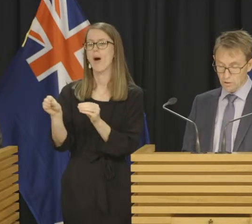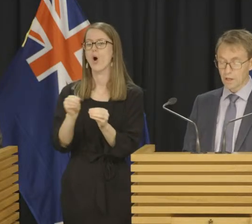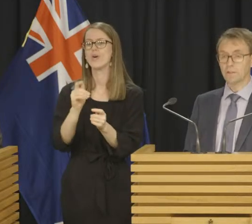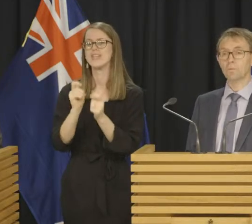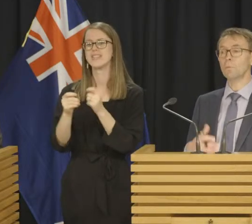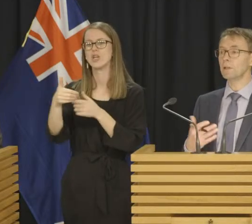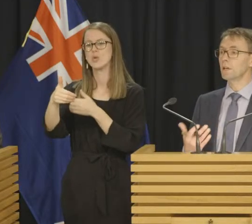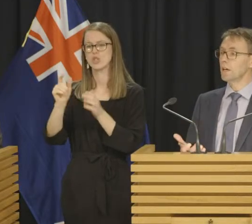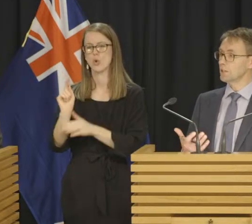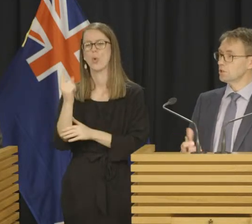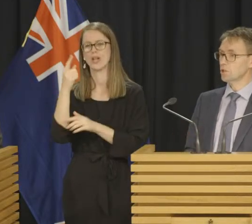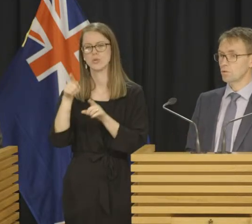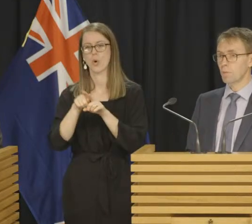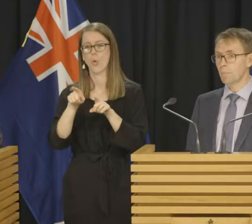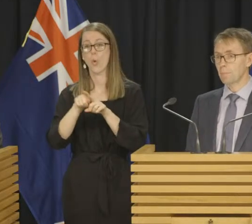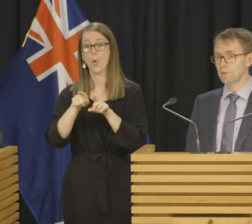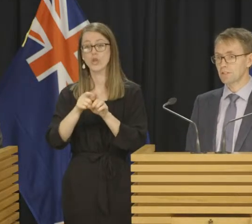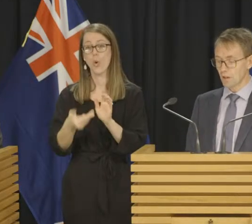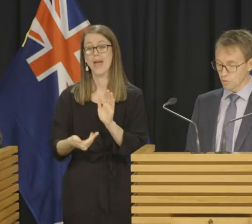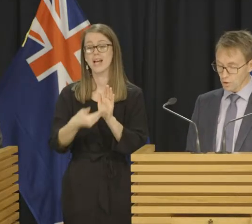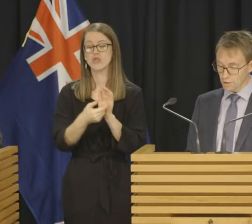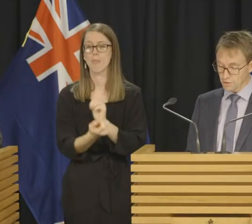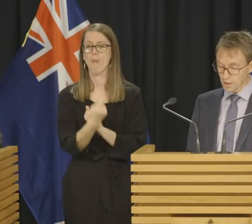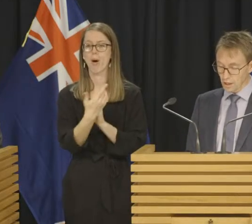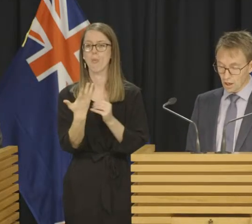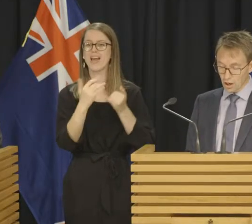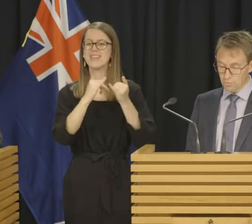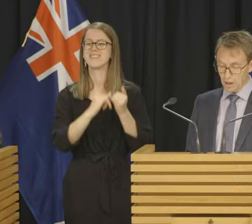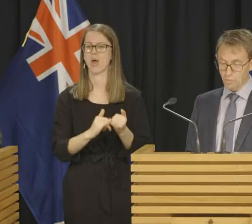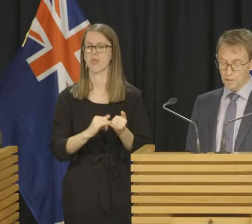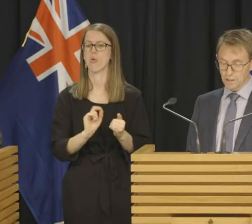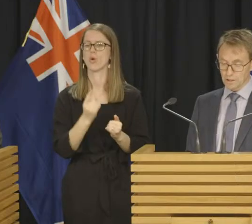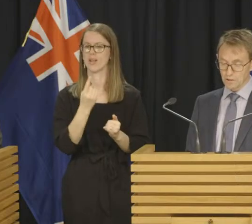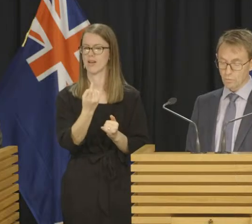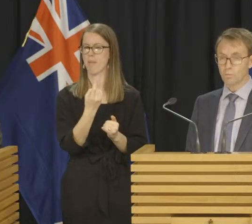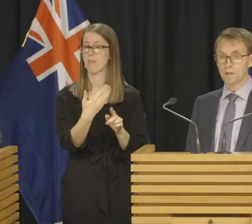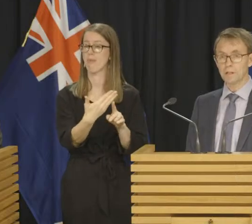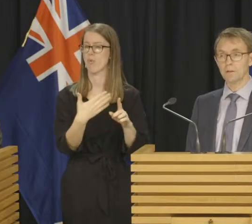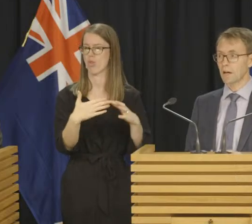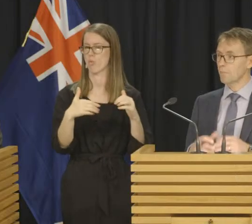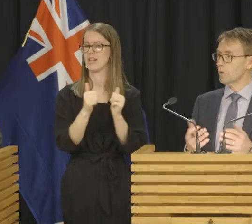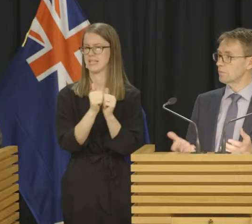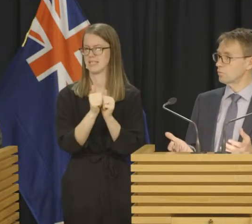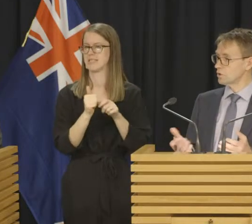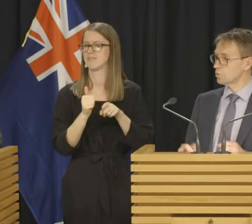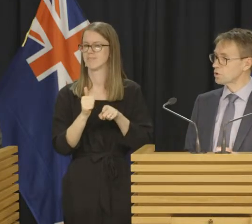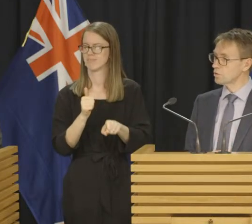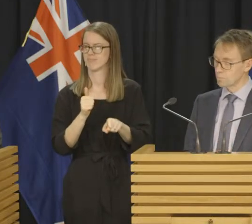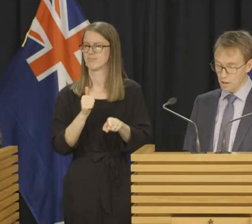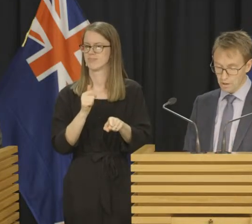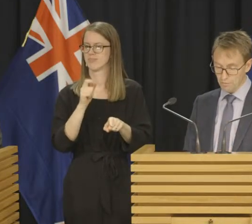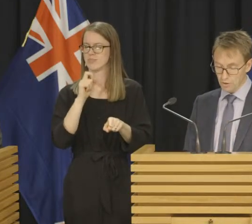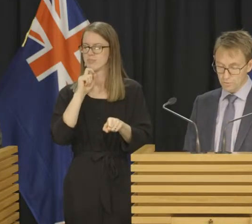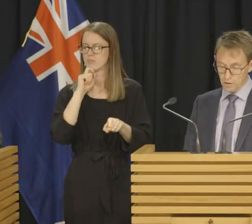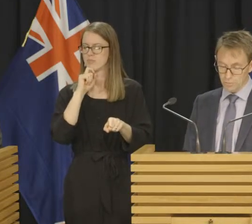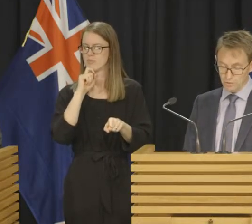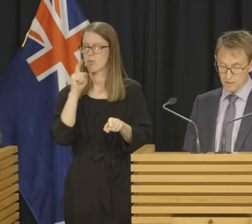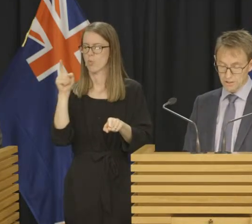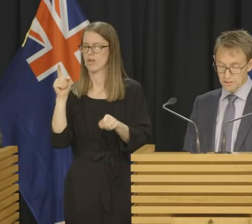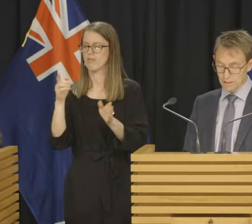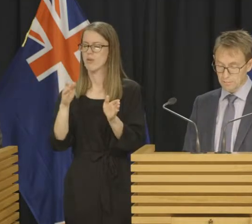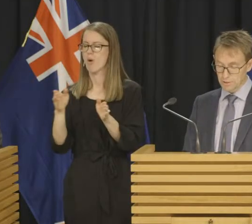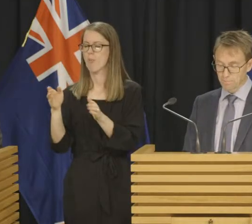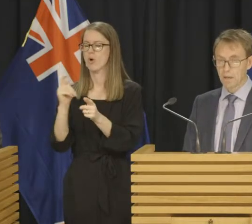Auckland as well, and there will be an additional pop-up in South Auckland by the weekend that will be resourced by one of those